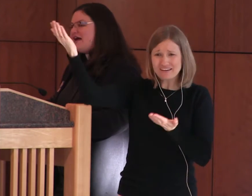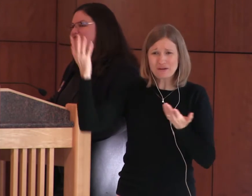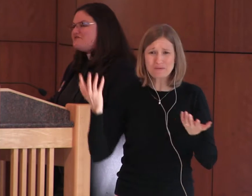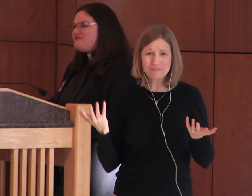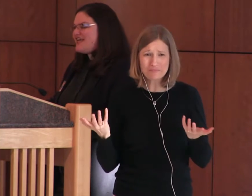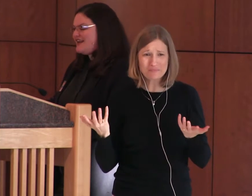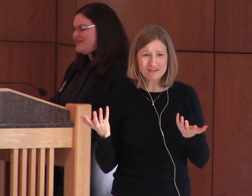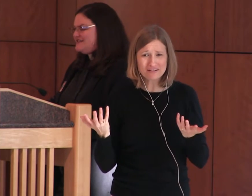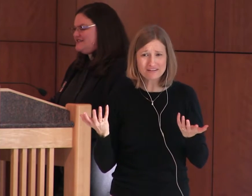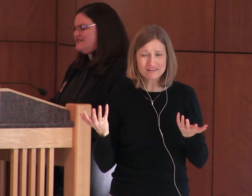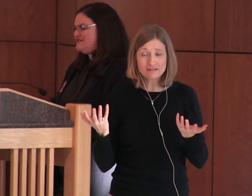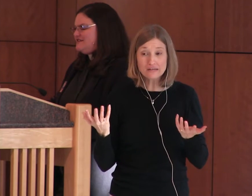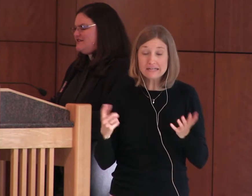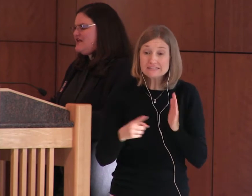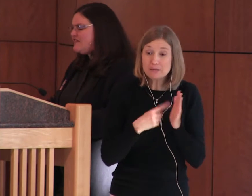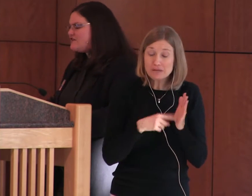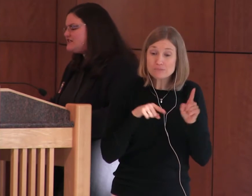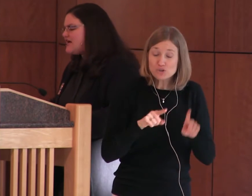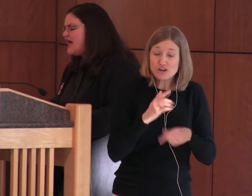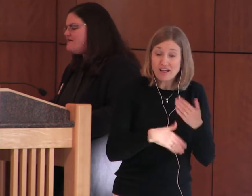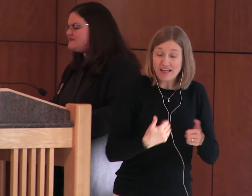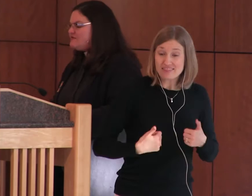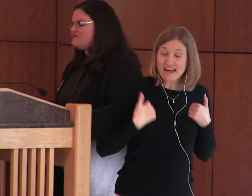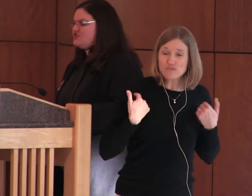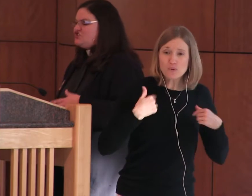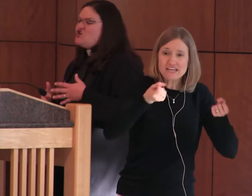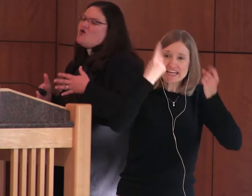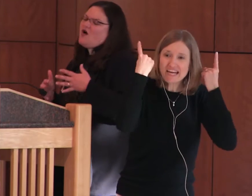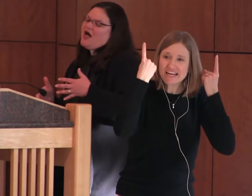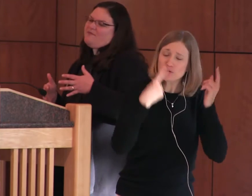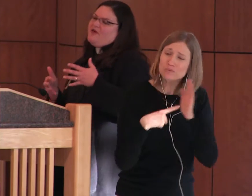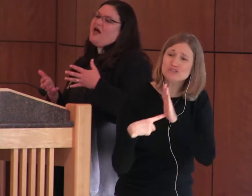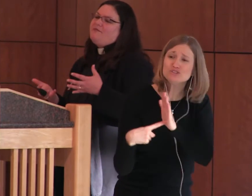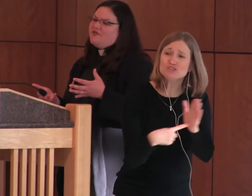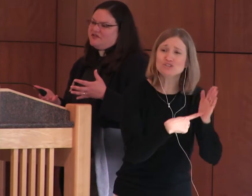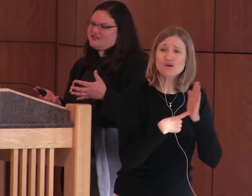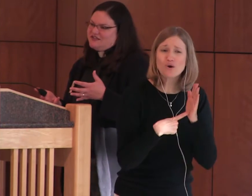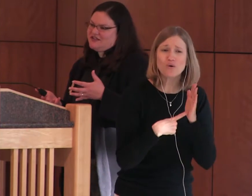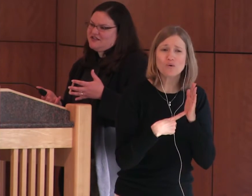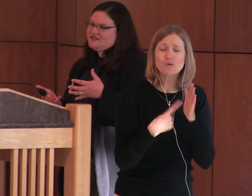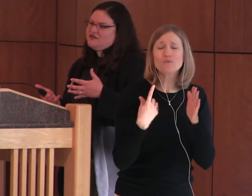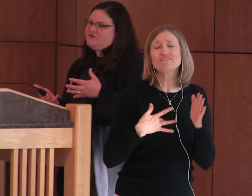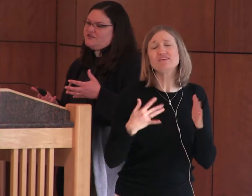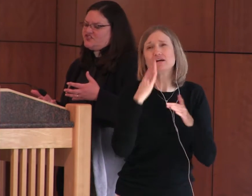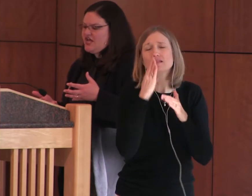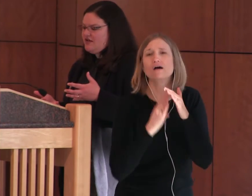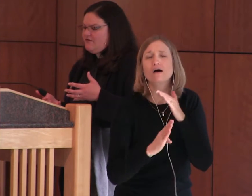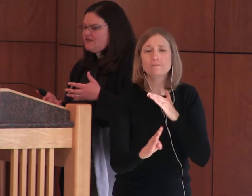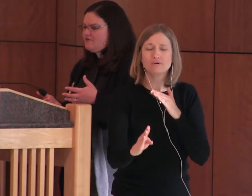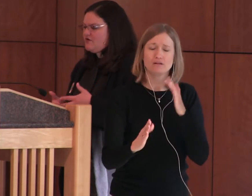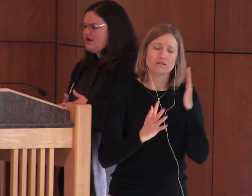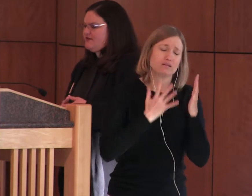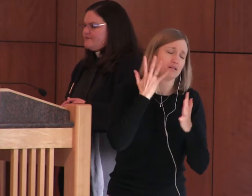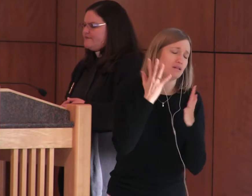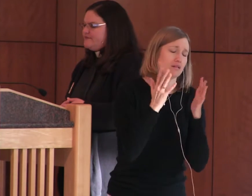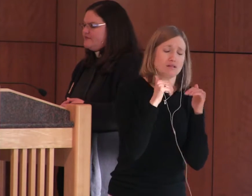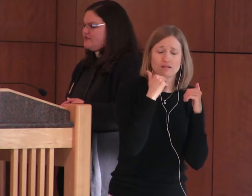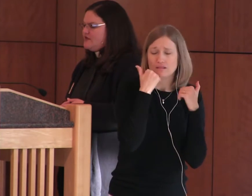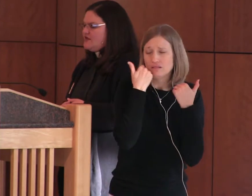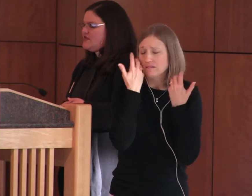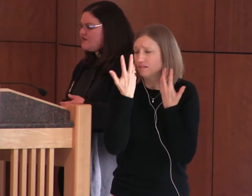And there are times when we get it. There are times when we show up humbled, with shame, with